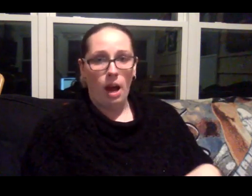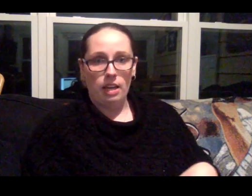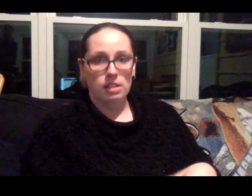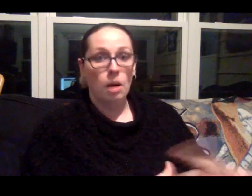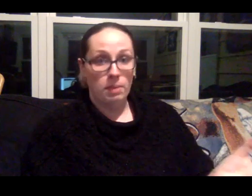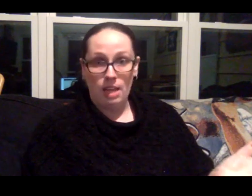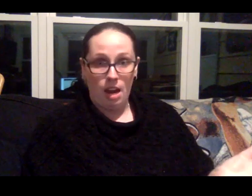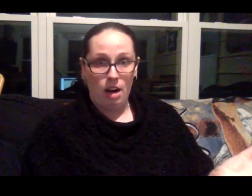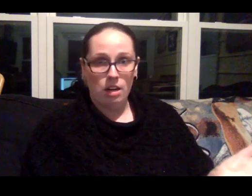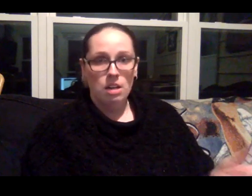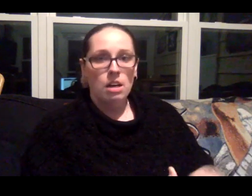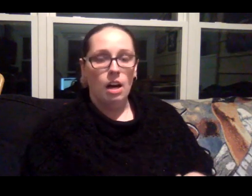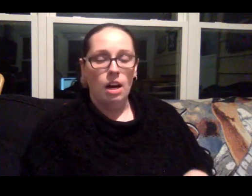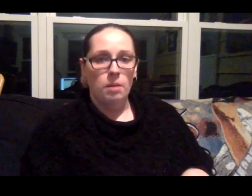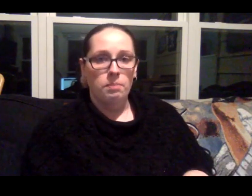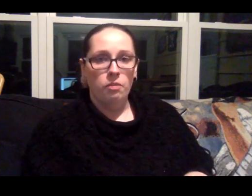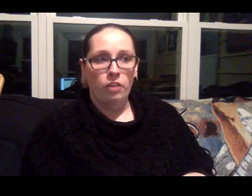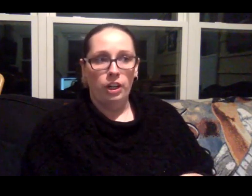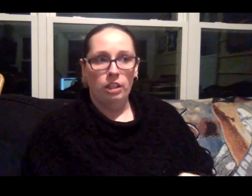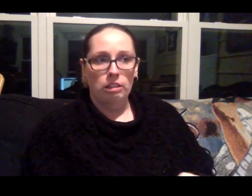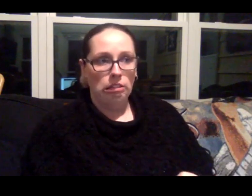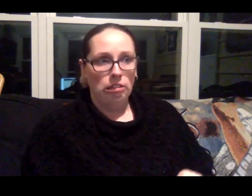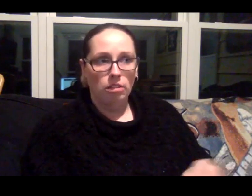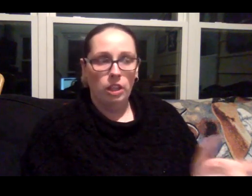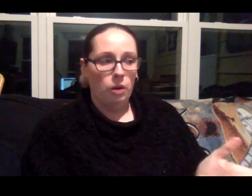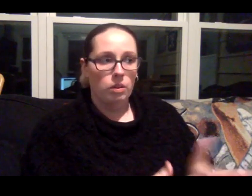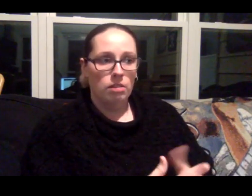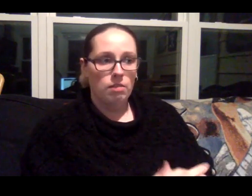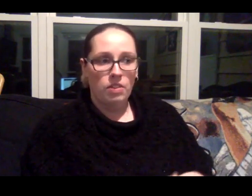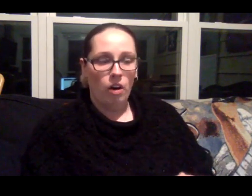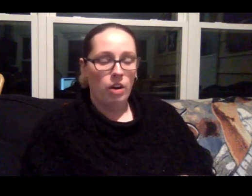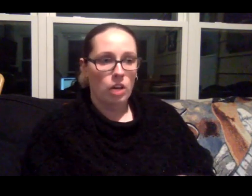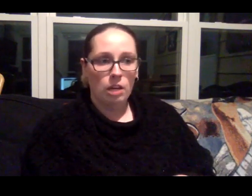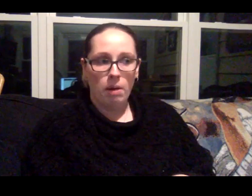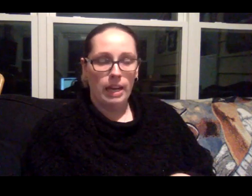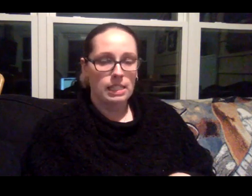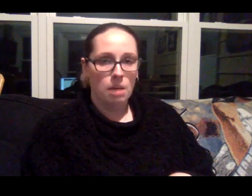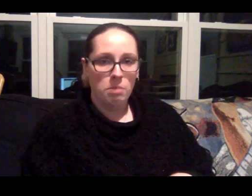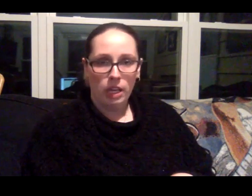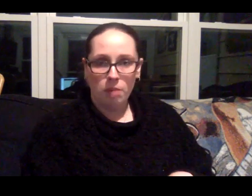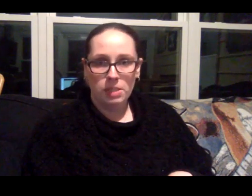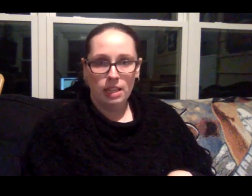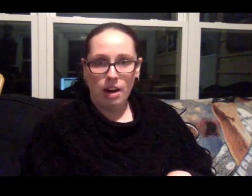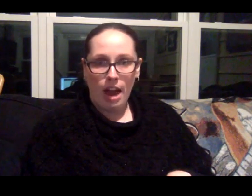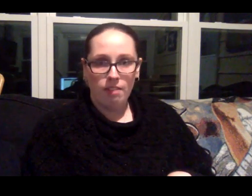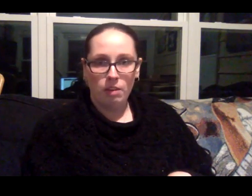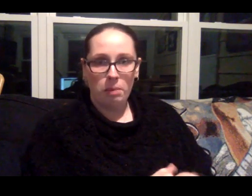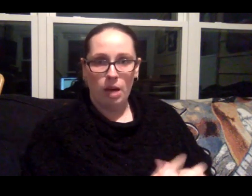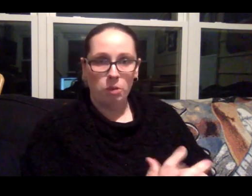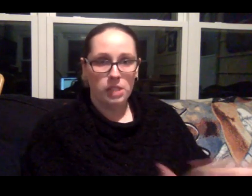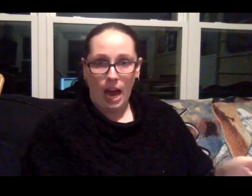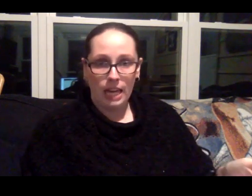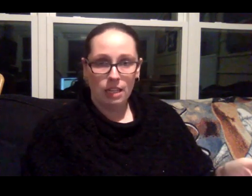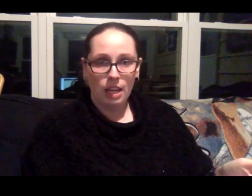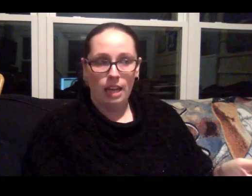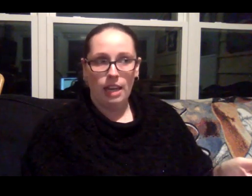ESY is up in the air, um, for, you know, they're already talking about any summer camps that they're having will be